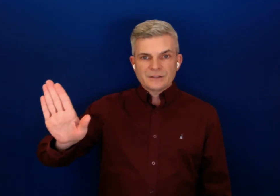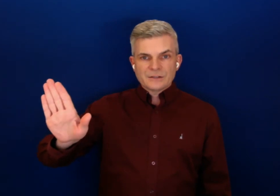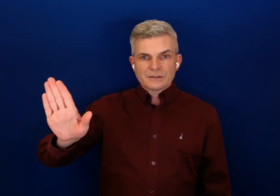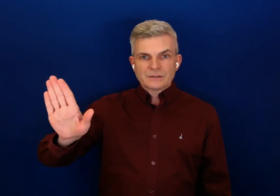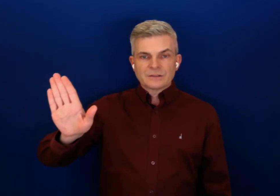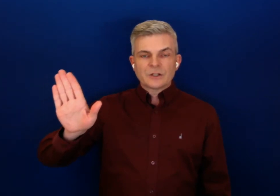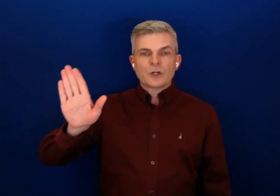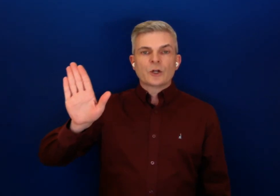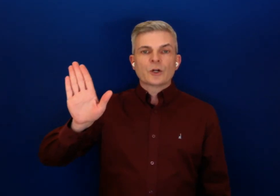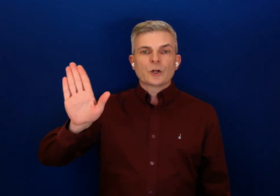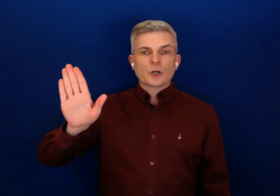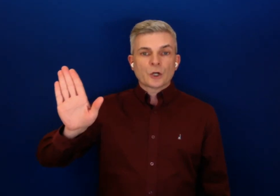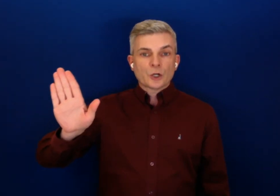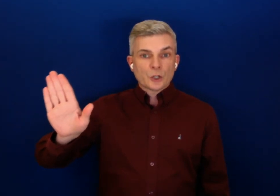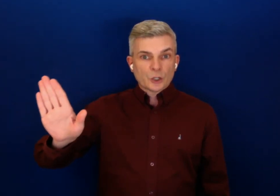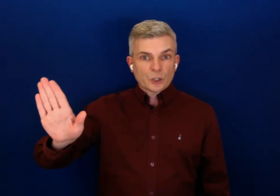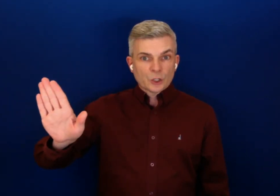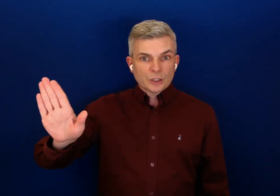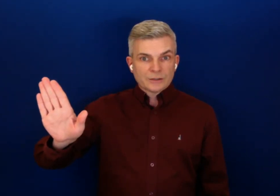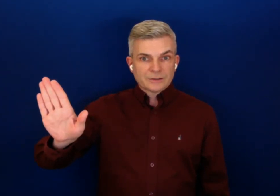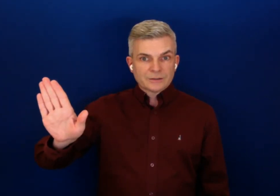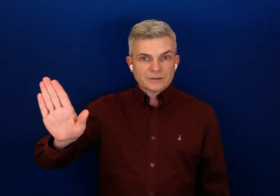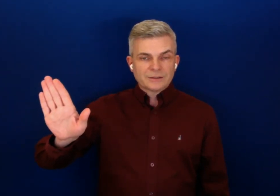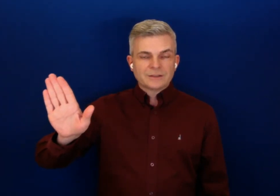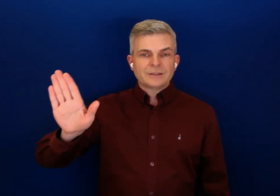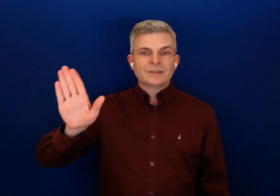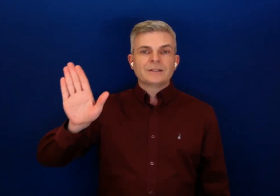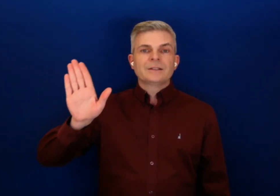his, her,